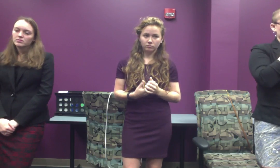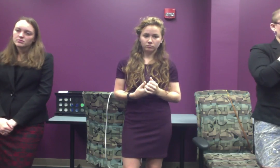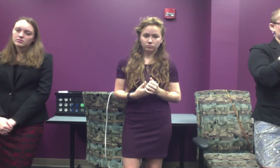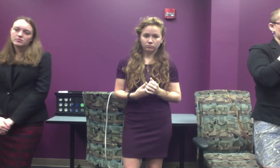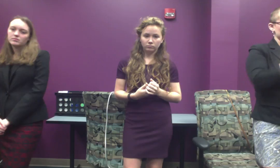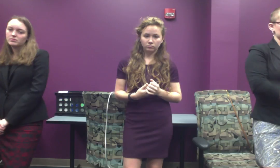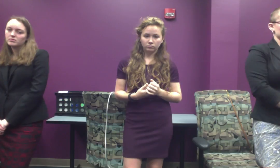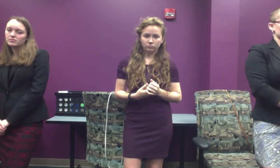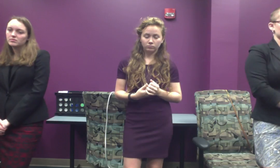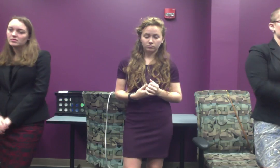newspaper.